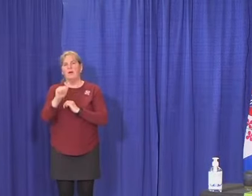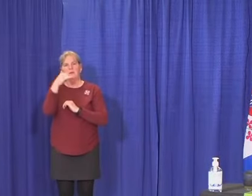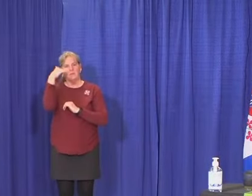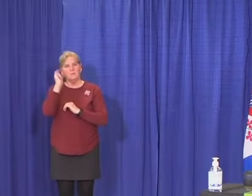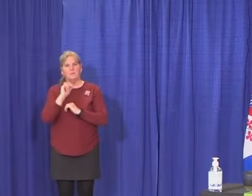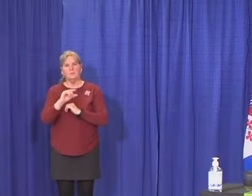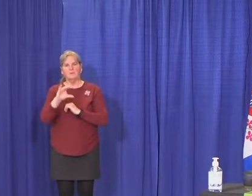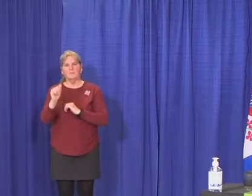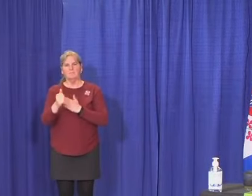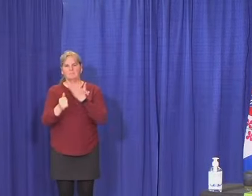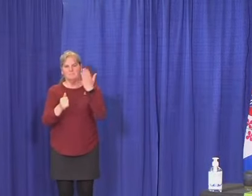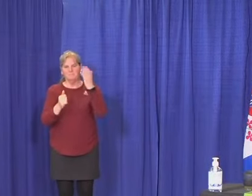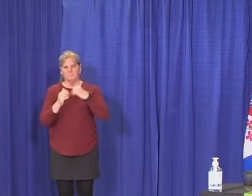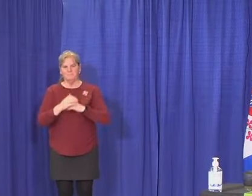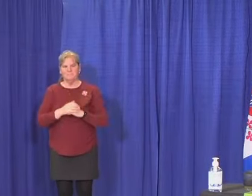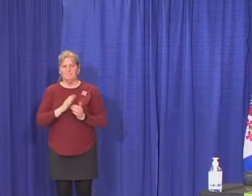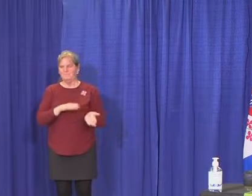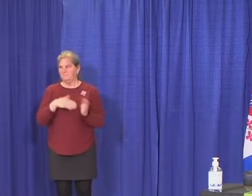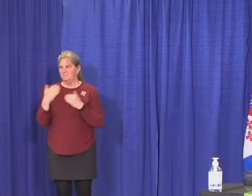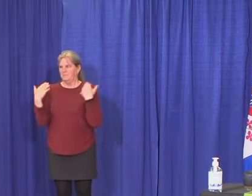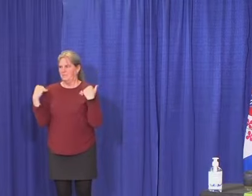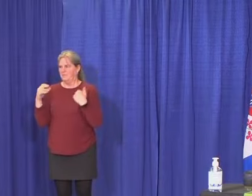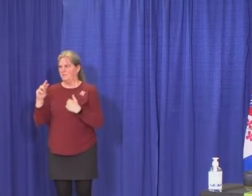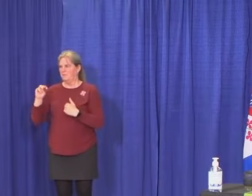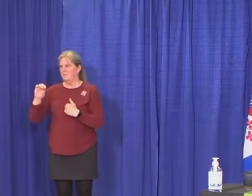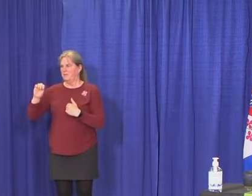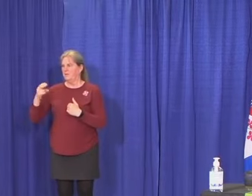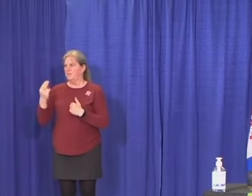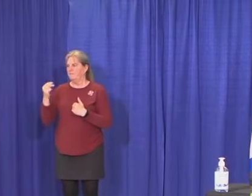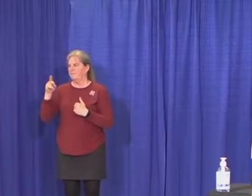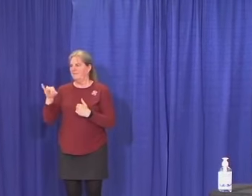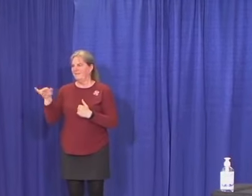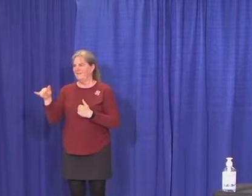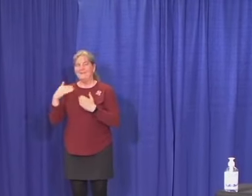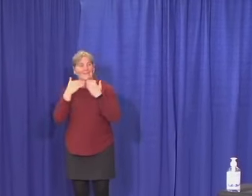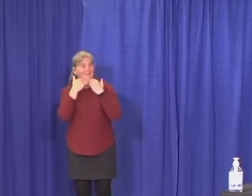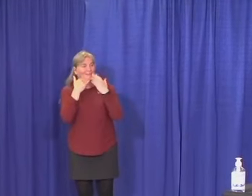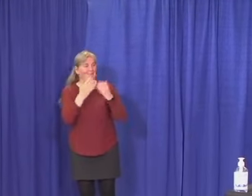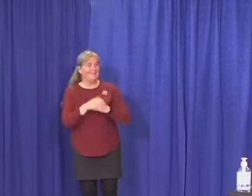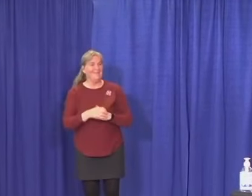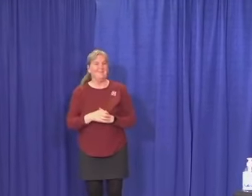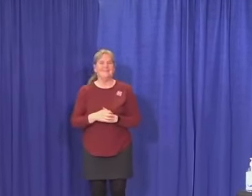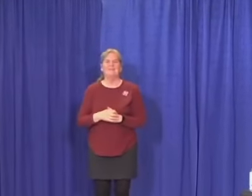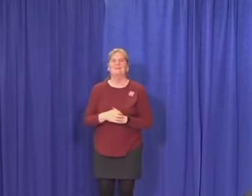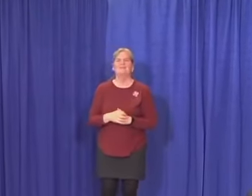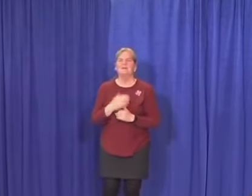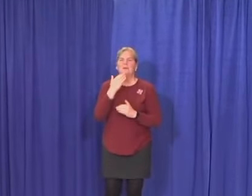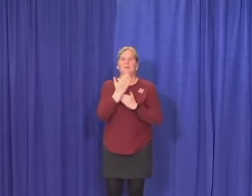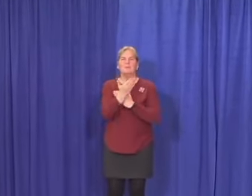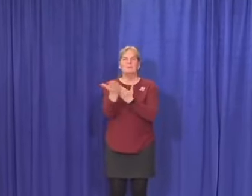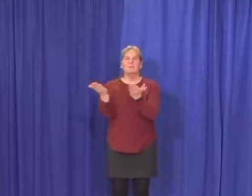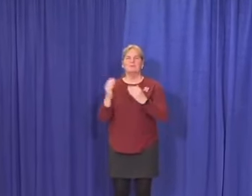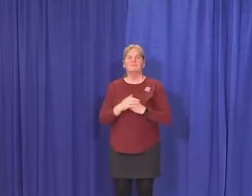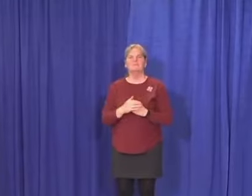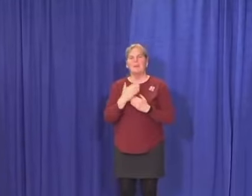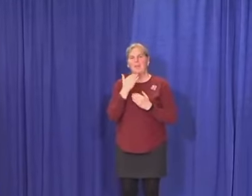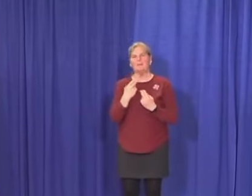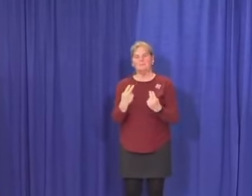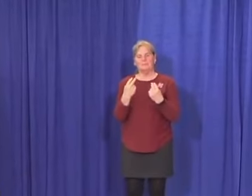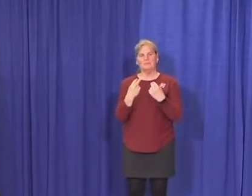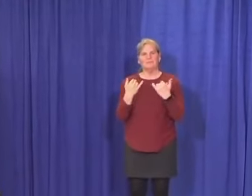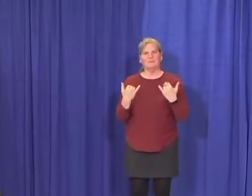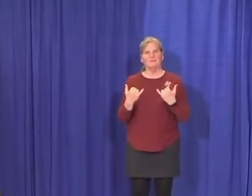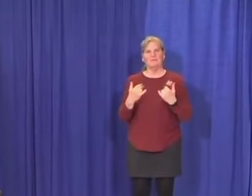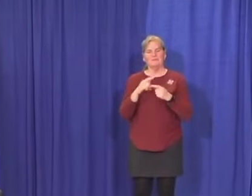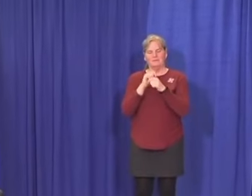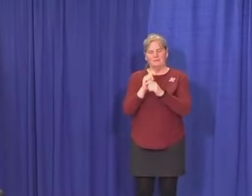ecoinfo@yukon.ca. Minister McPhee. Thank you, Pat. Good morning, everyone, and thank you for joining us